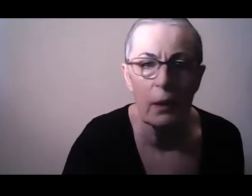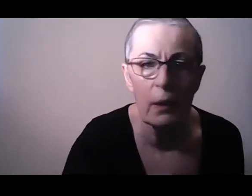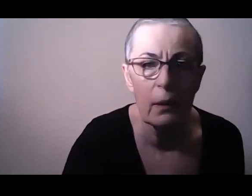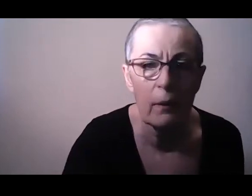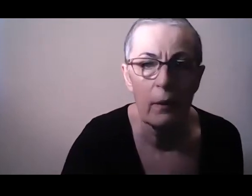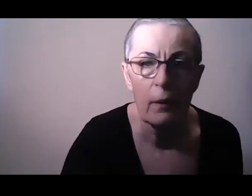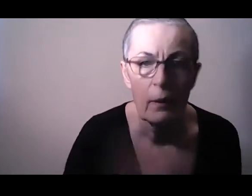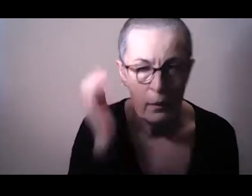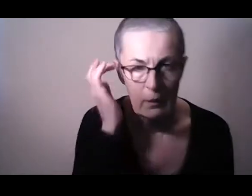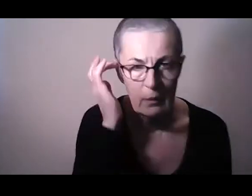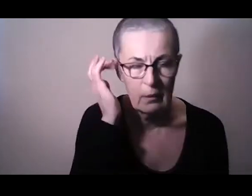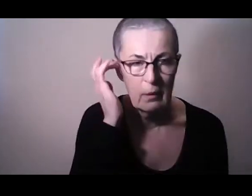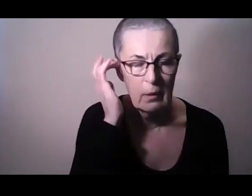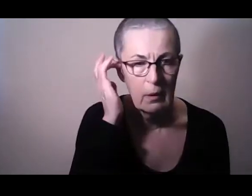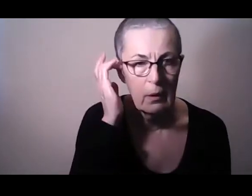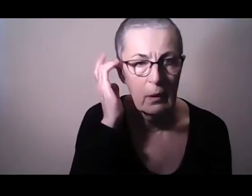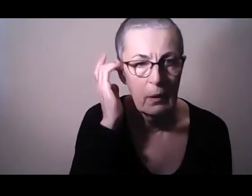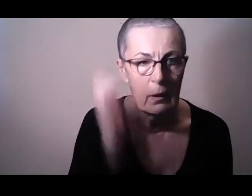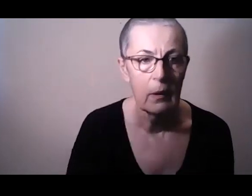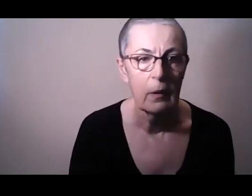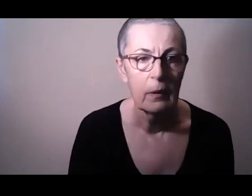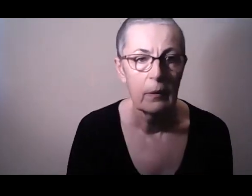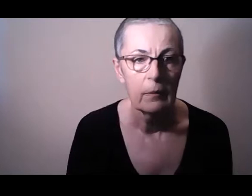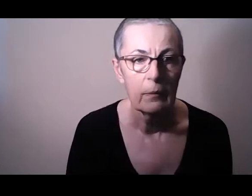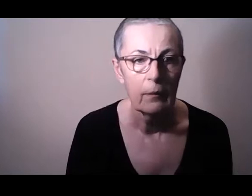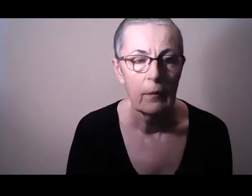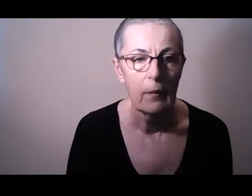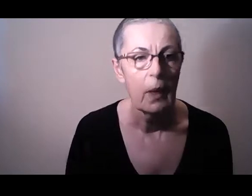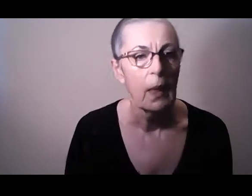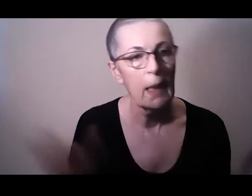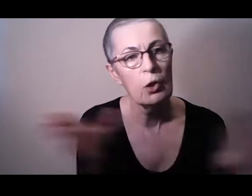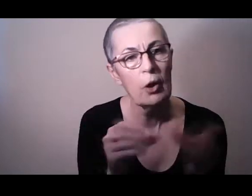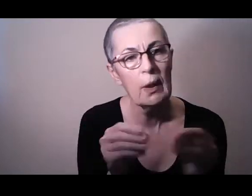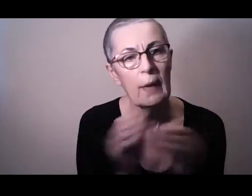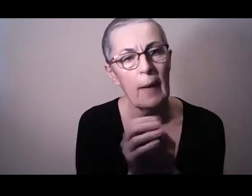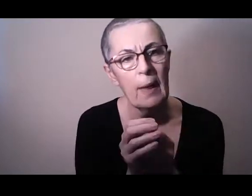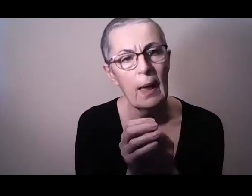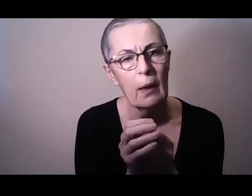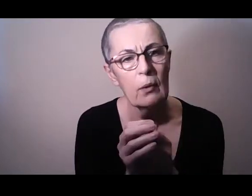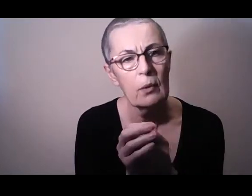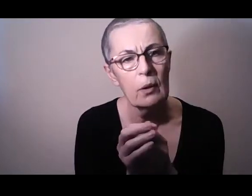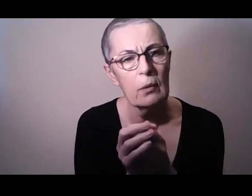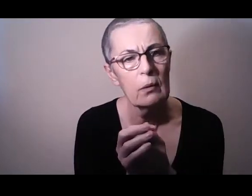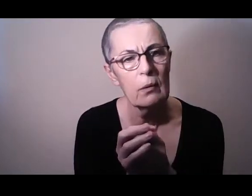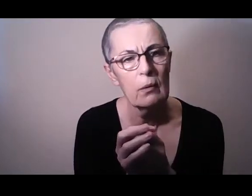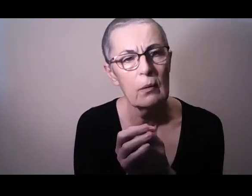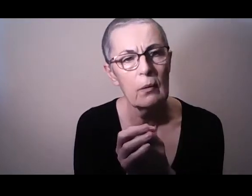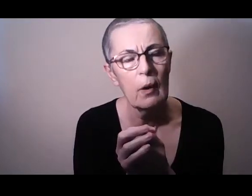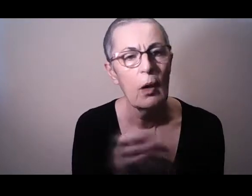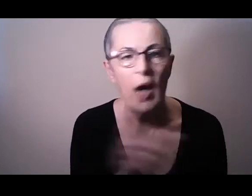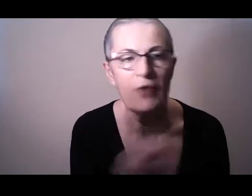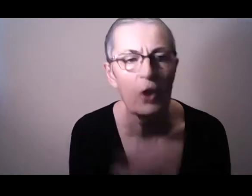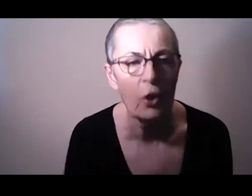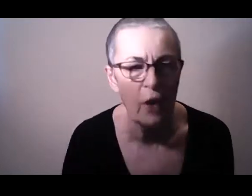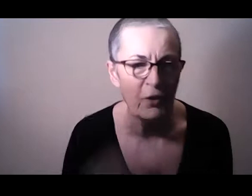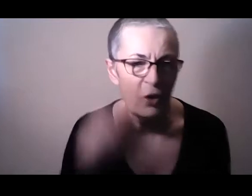screen. recording. So I will just apologize to the viewers. Can you not cut that bit out or not? I don't know how to do.